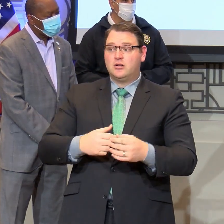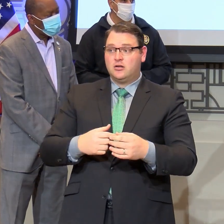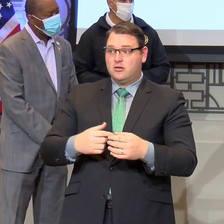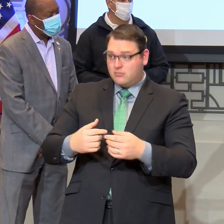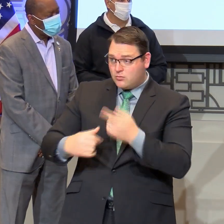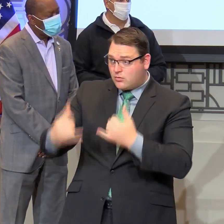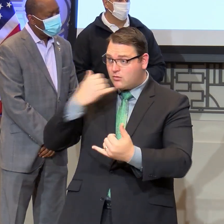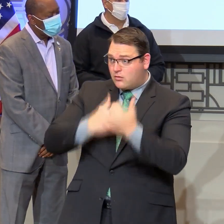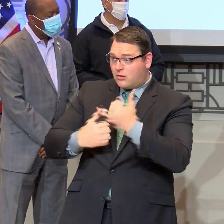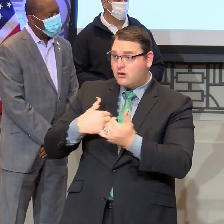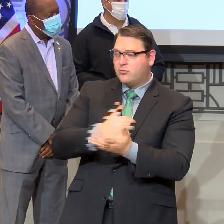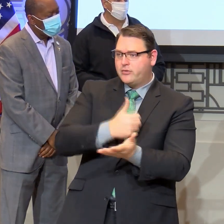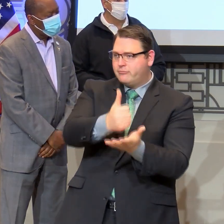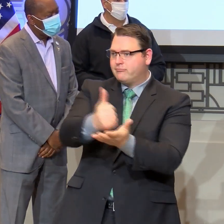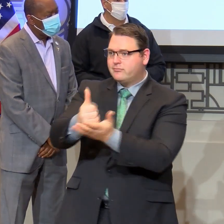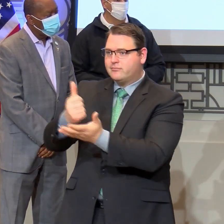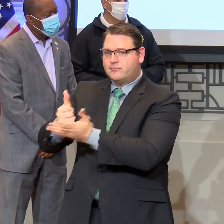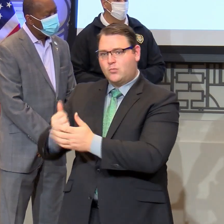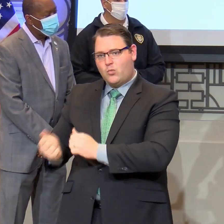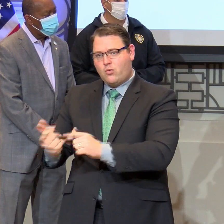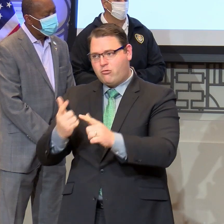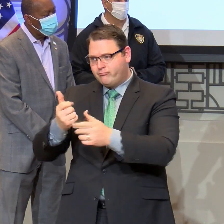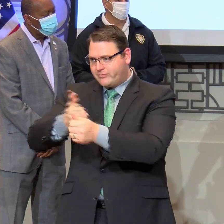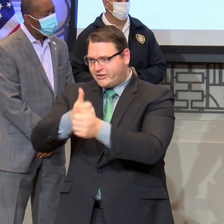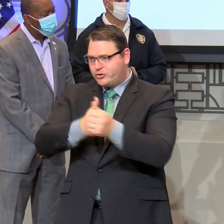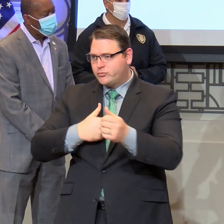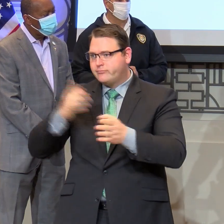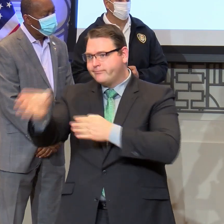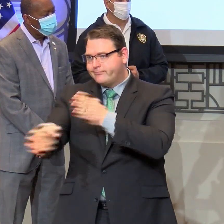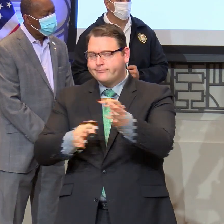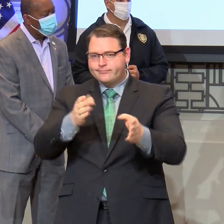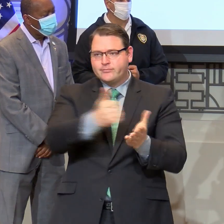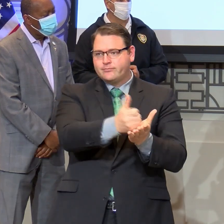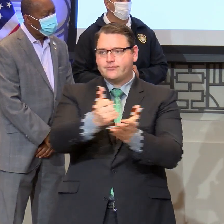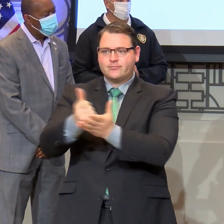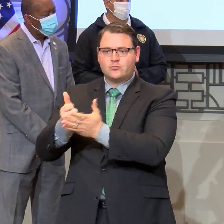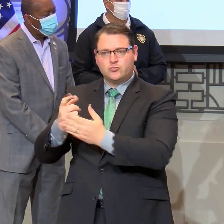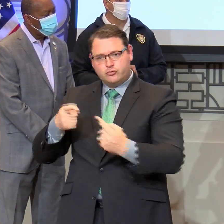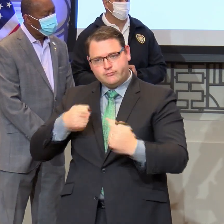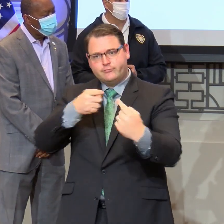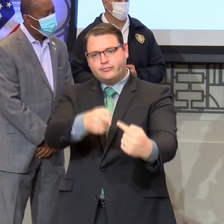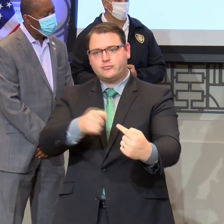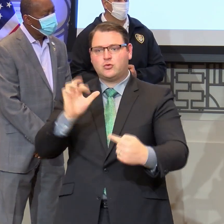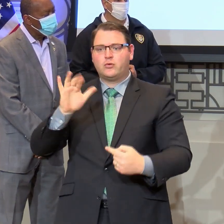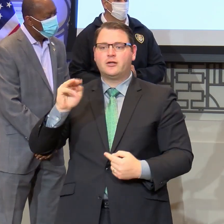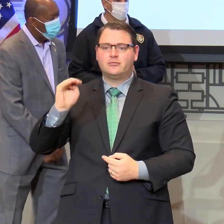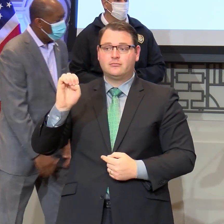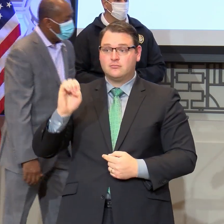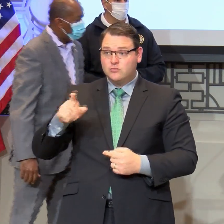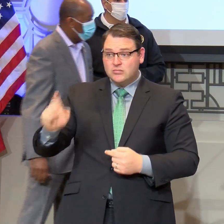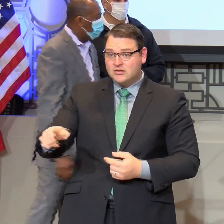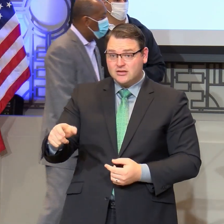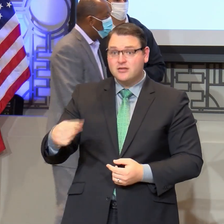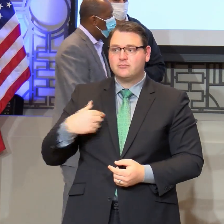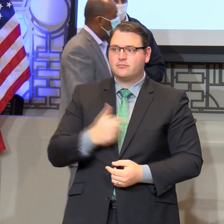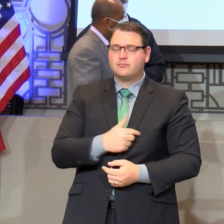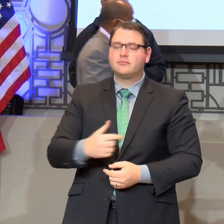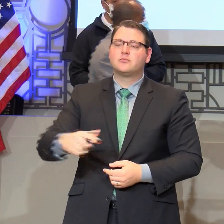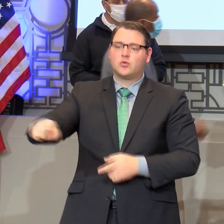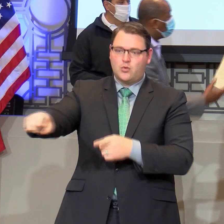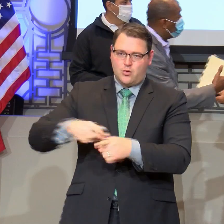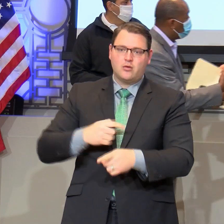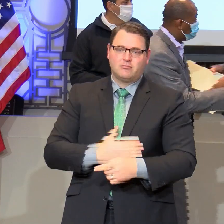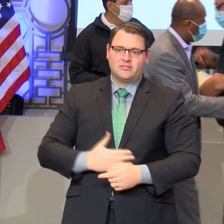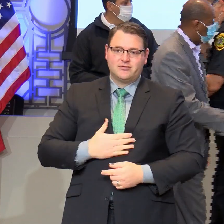proactive measures to try to combat crime continue. And so if anyone needs us, please call on us. And that's my report. Chief